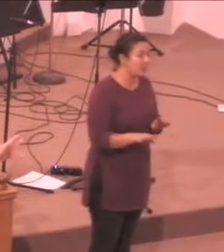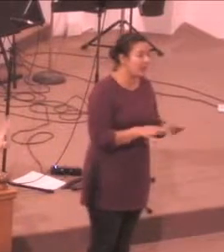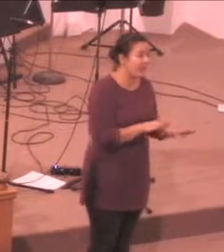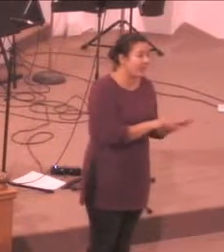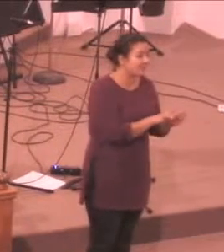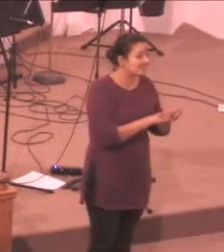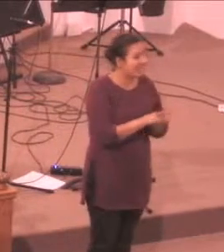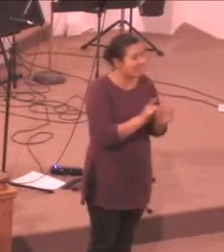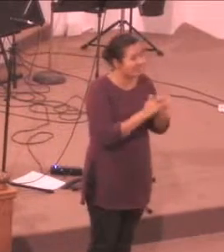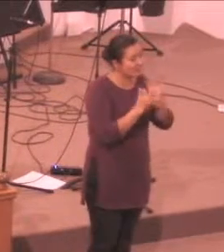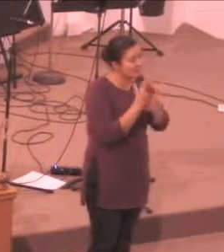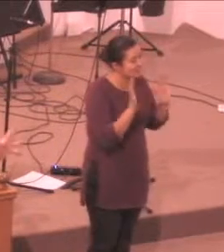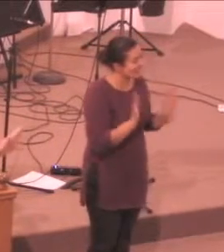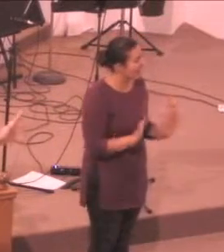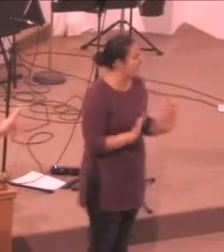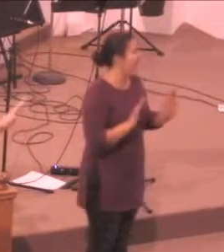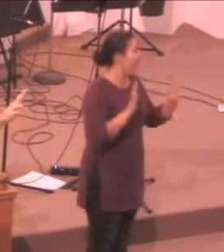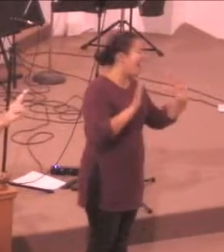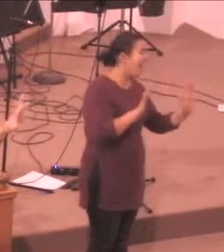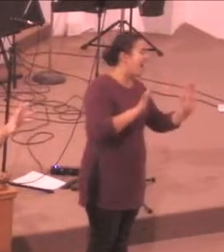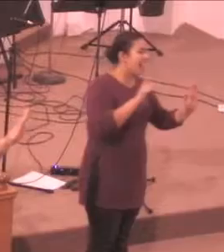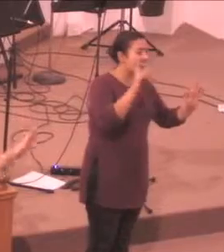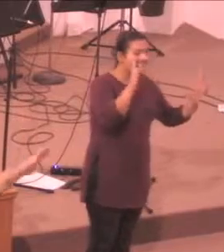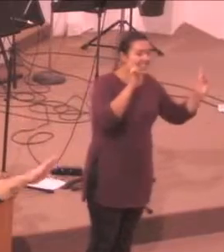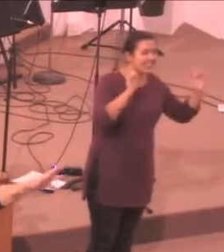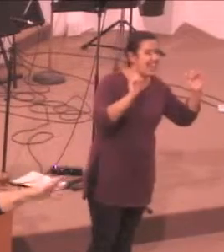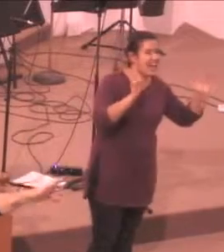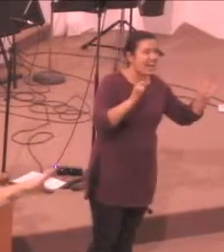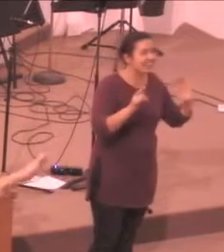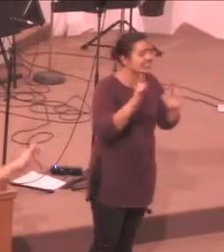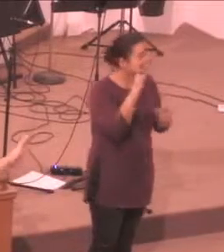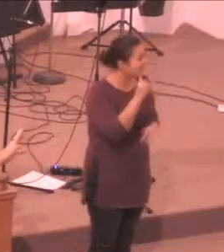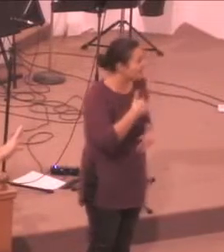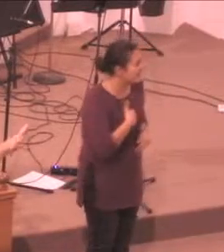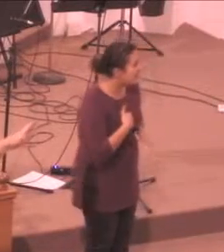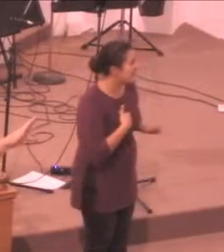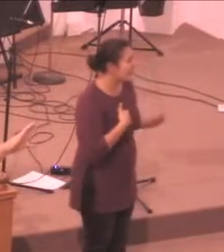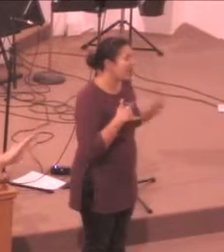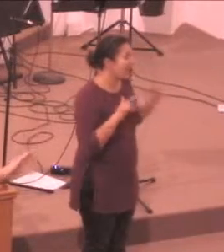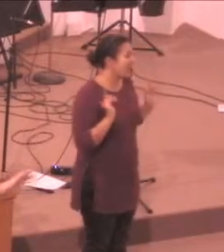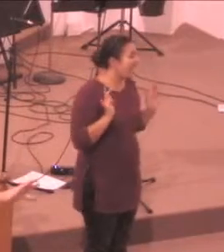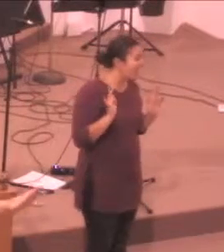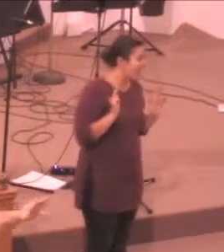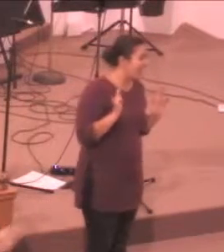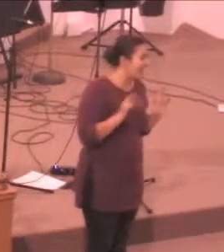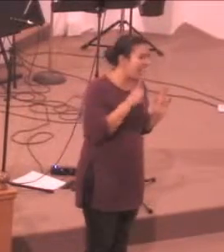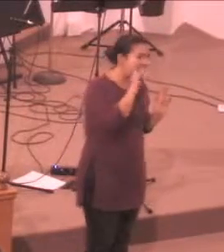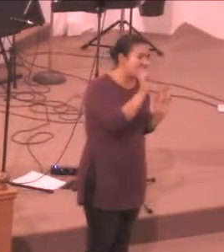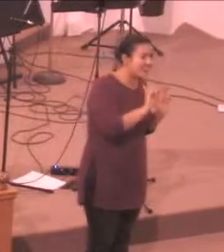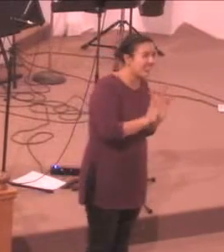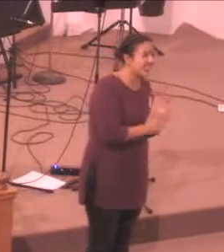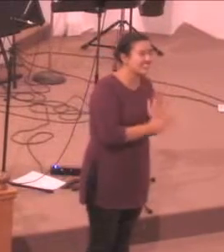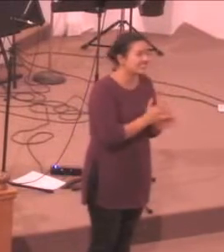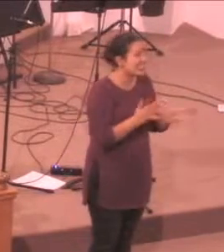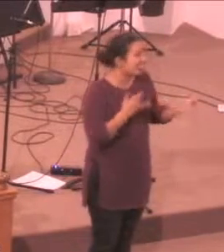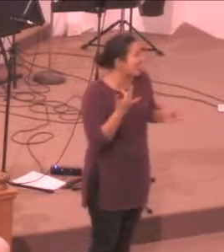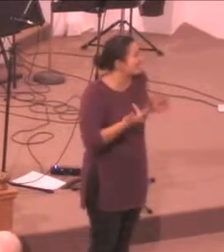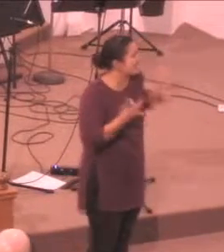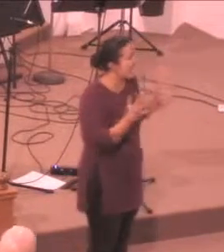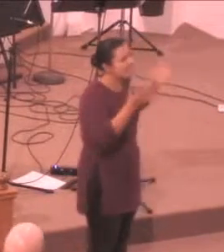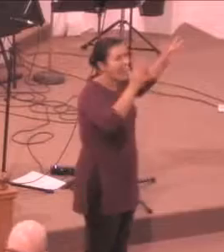Woo! I'm just on fire, lit up for Jesus. As soon as I step out the door, oh, man.